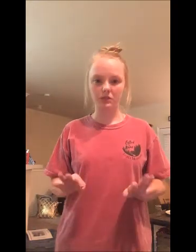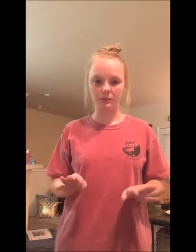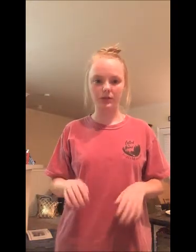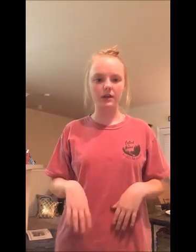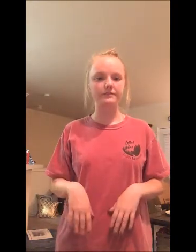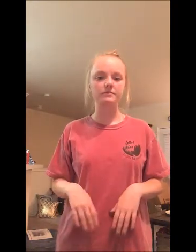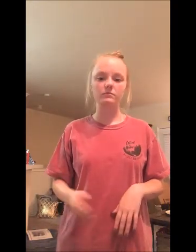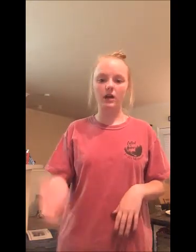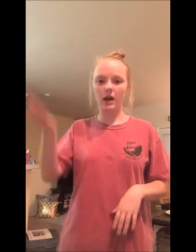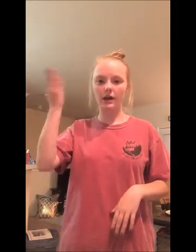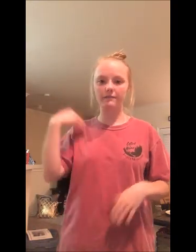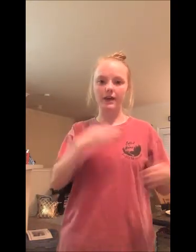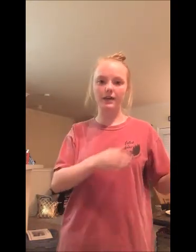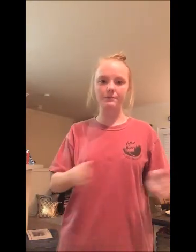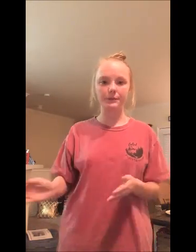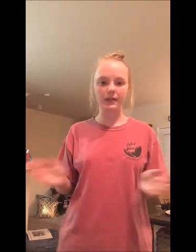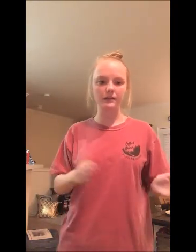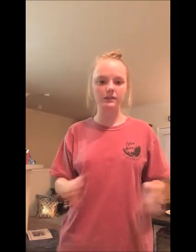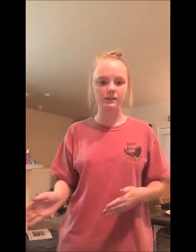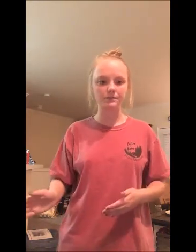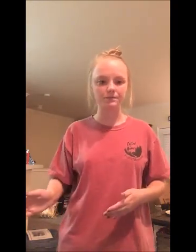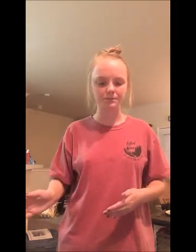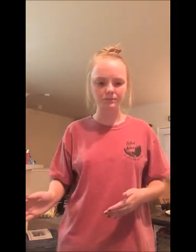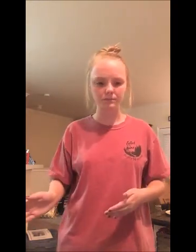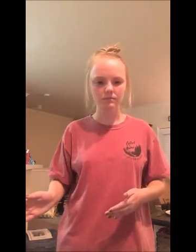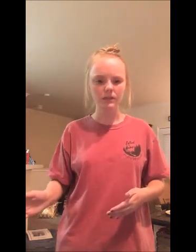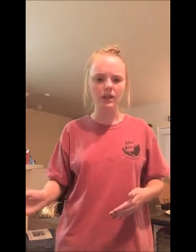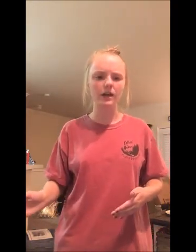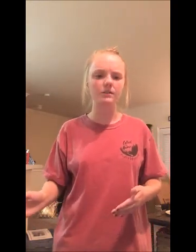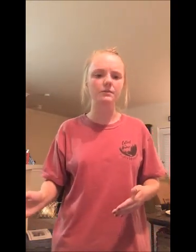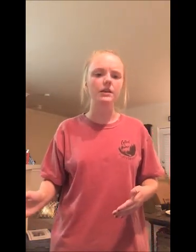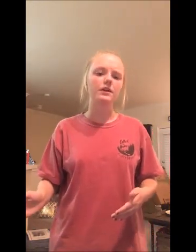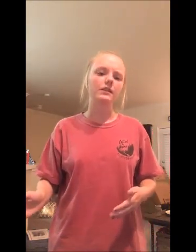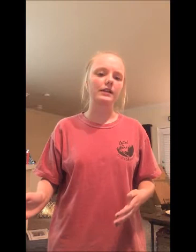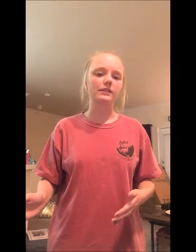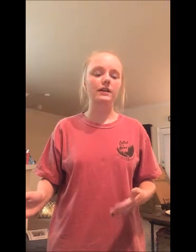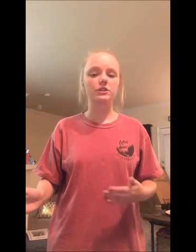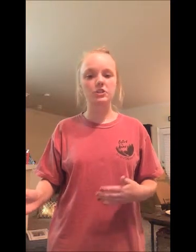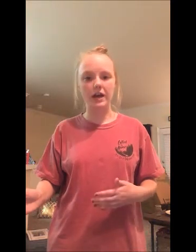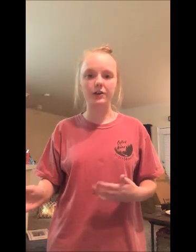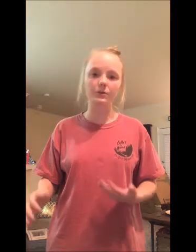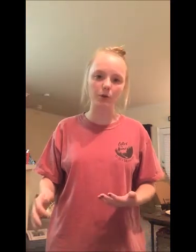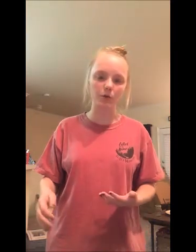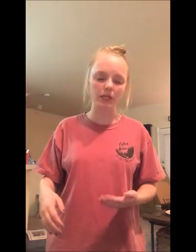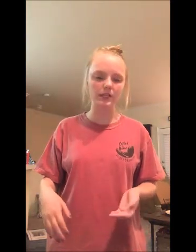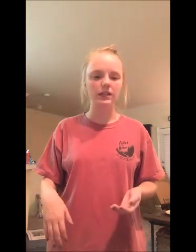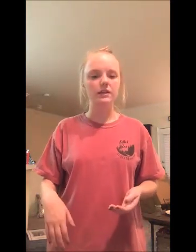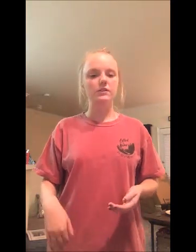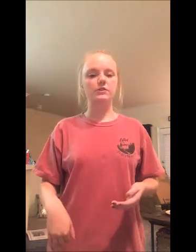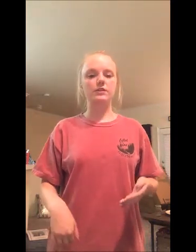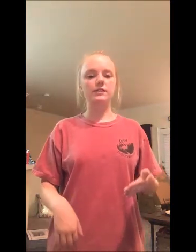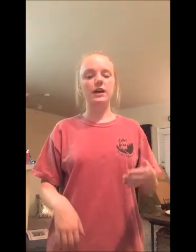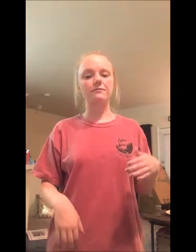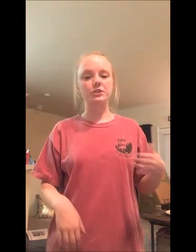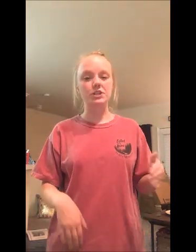Simple enough. I've had plans. The next line is shattered and broken. So the sign for